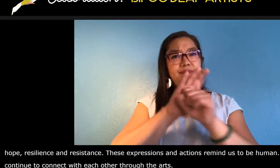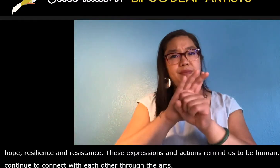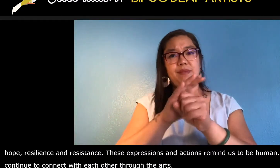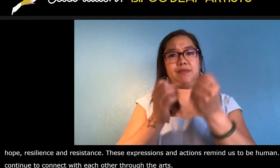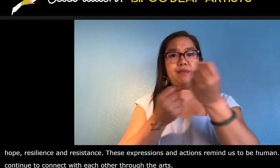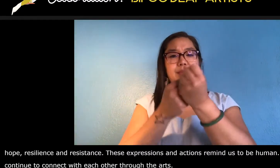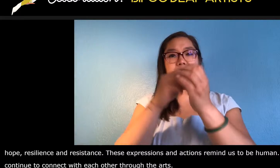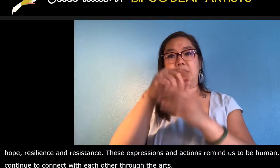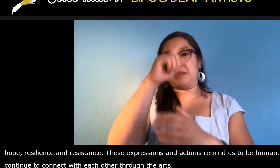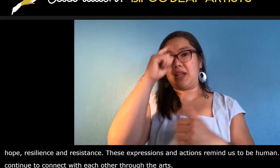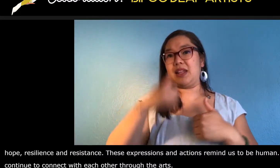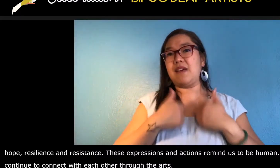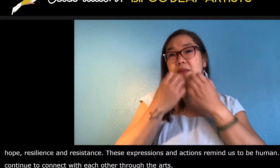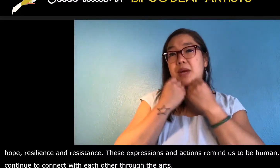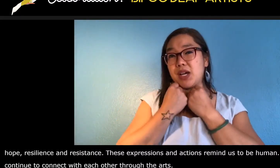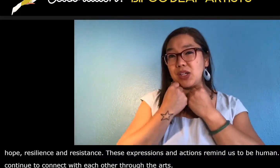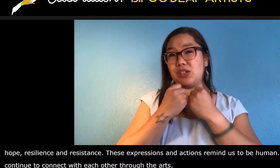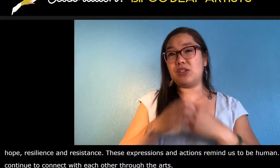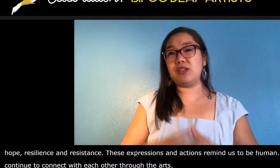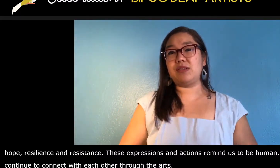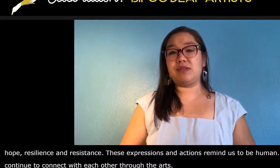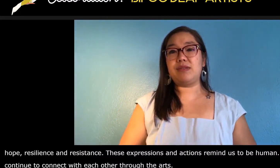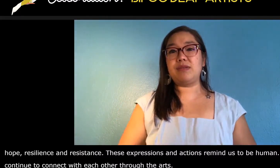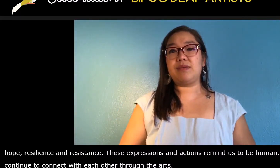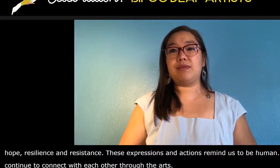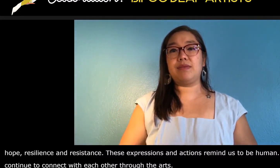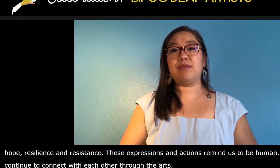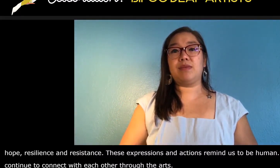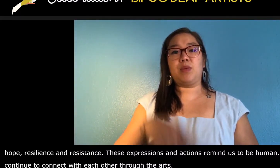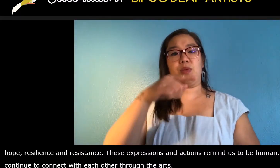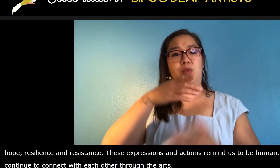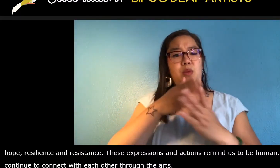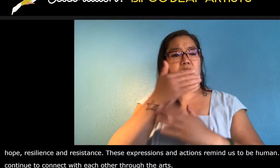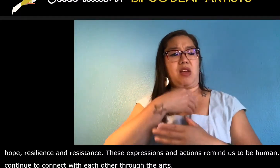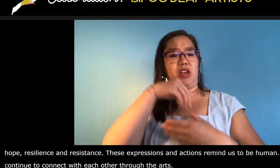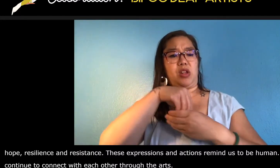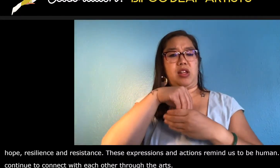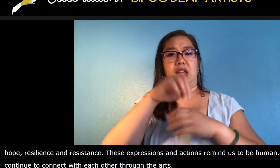Deaf Spotlight made a commitment to the community in support of Black Lives Matter